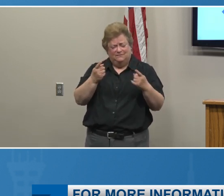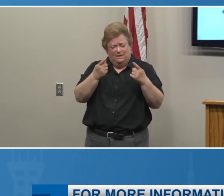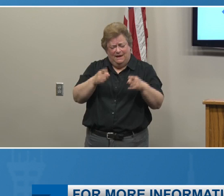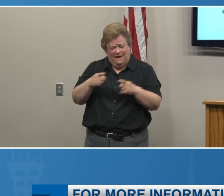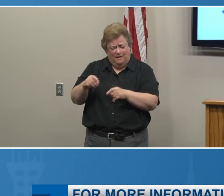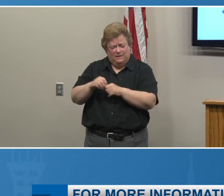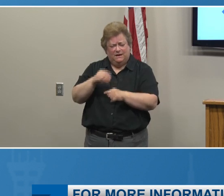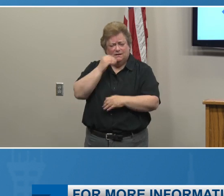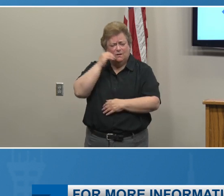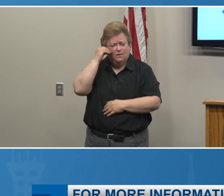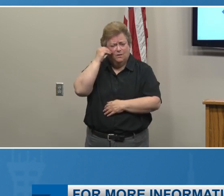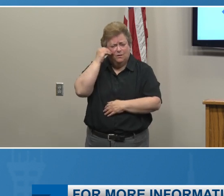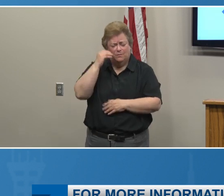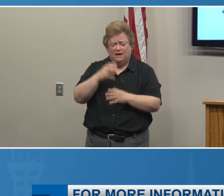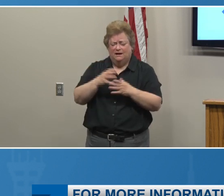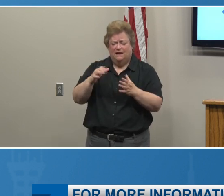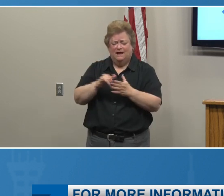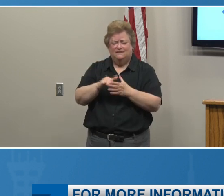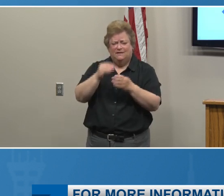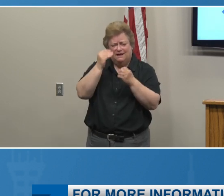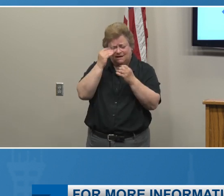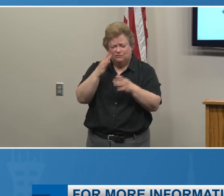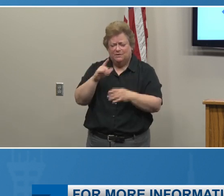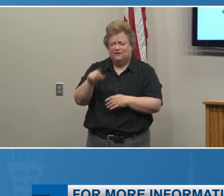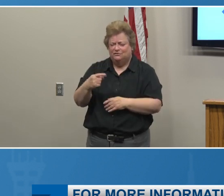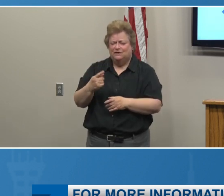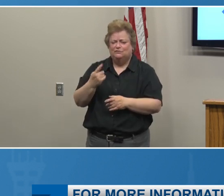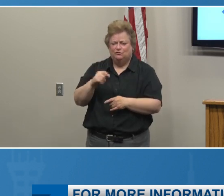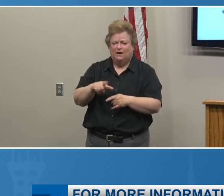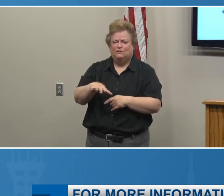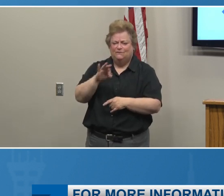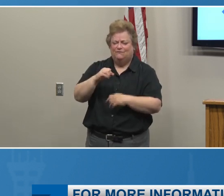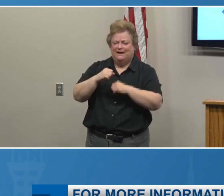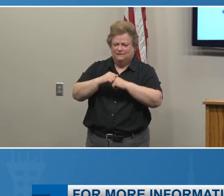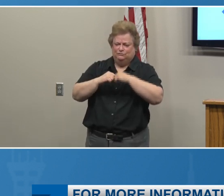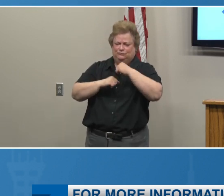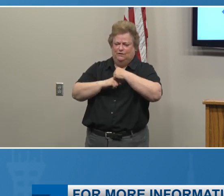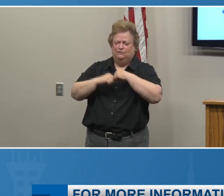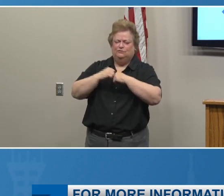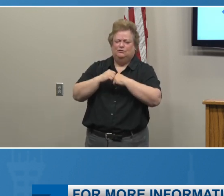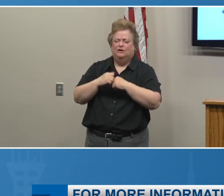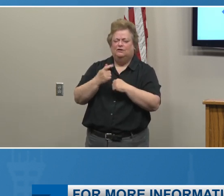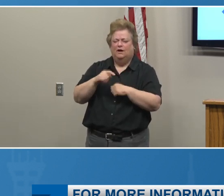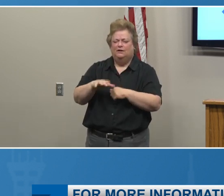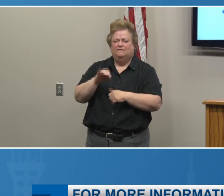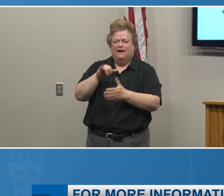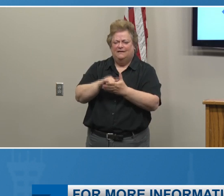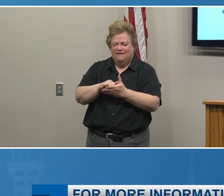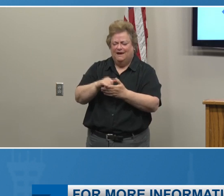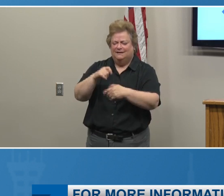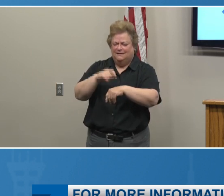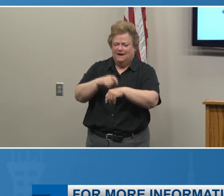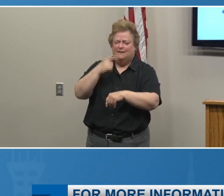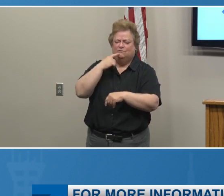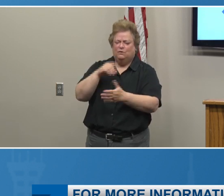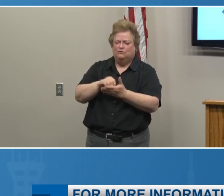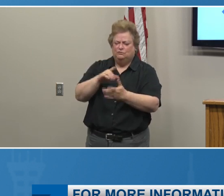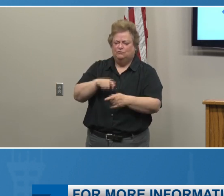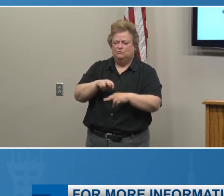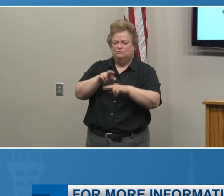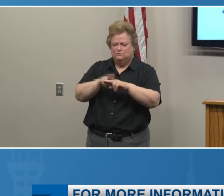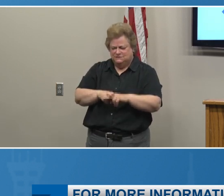and a lot of that information is just trying to find structure trying to find that time for students to sit down and